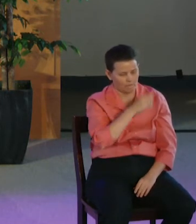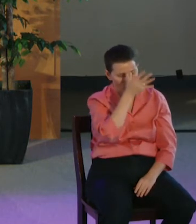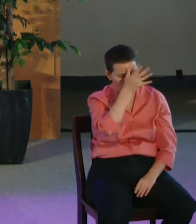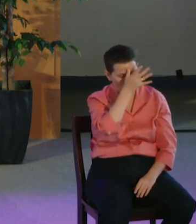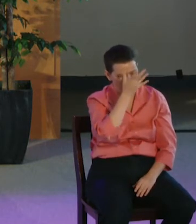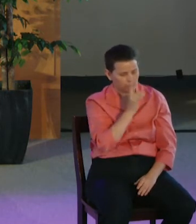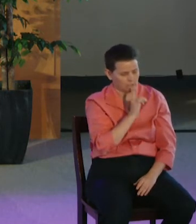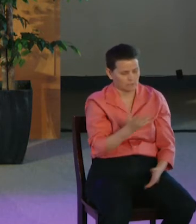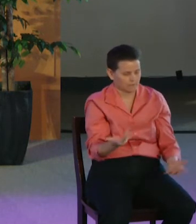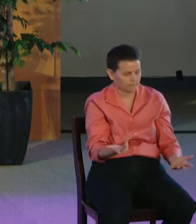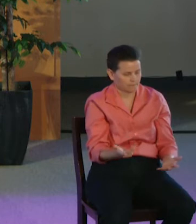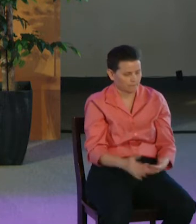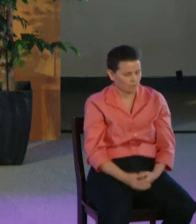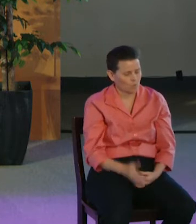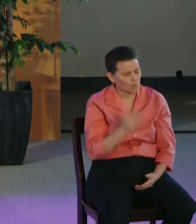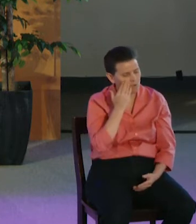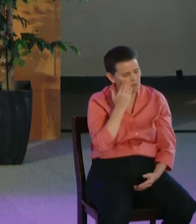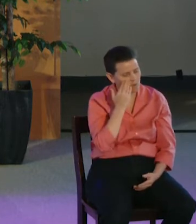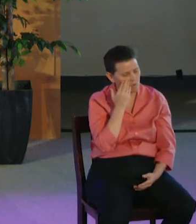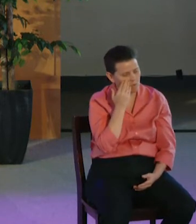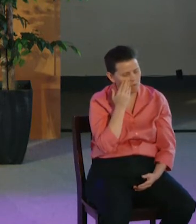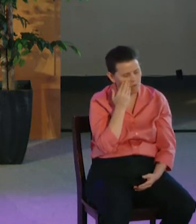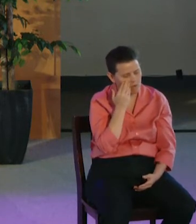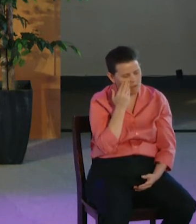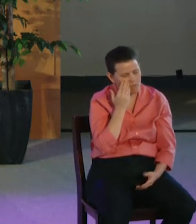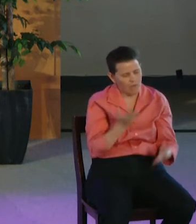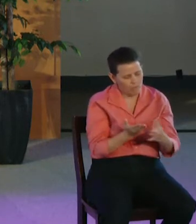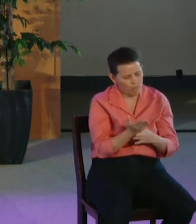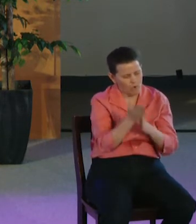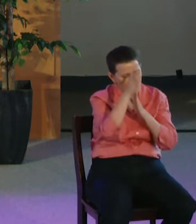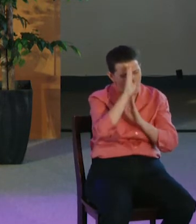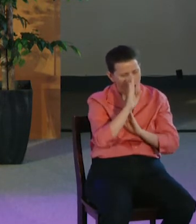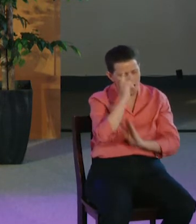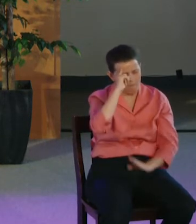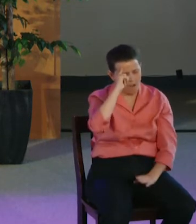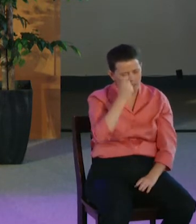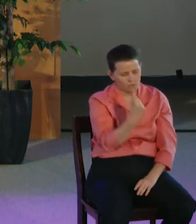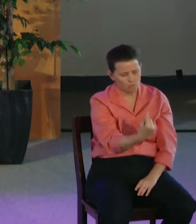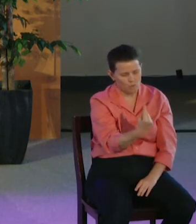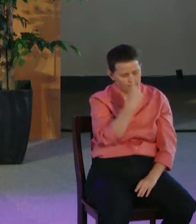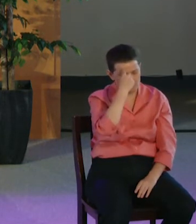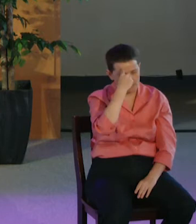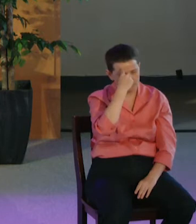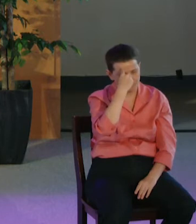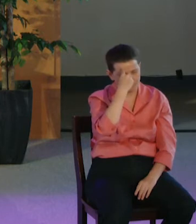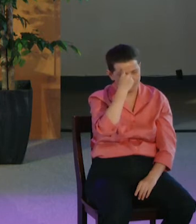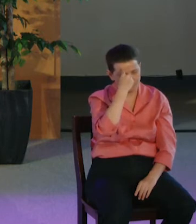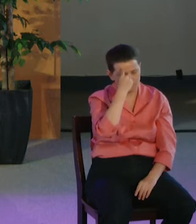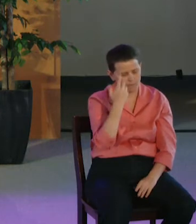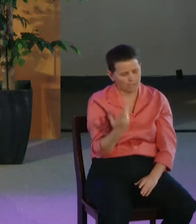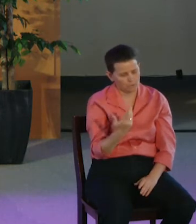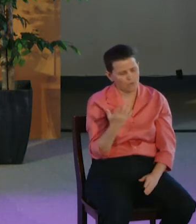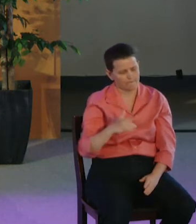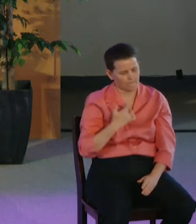We know that in divine mind there is only one mind. And so even in that seeming separation, that there